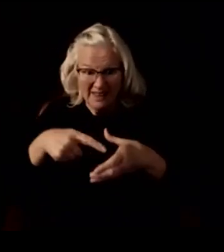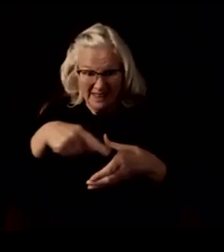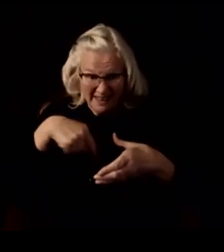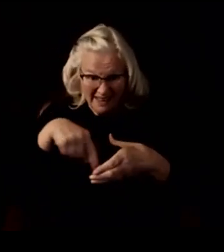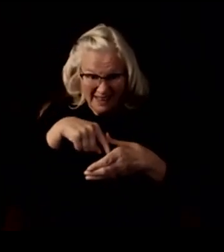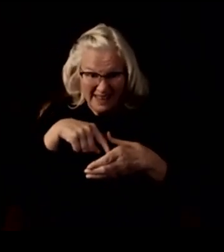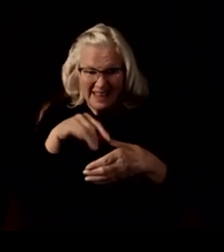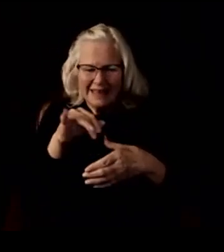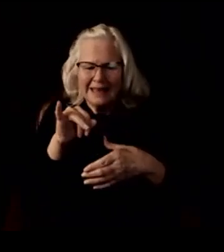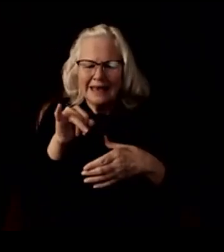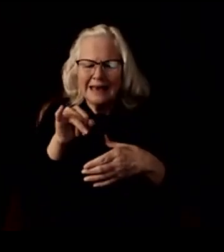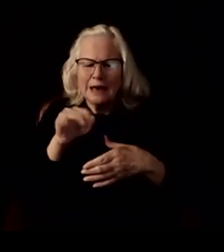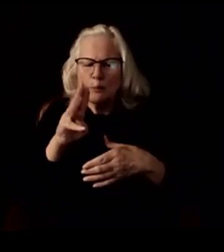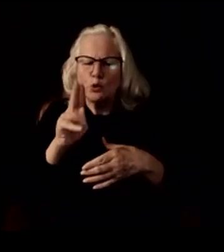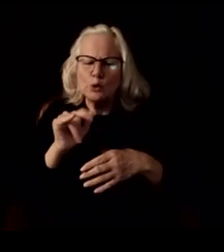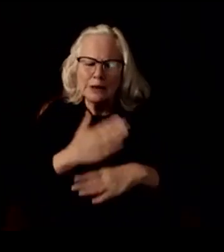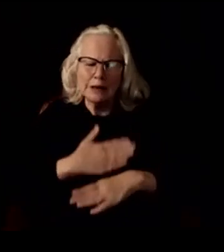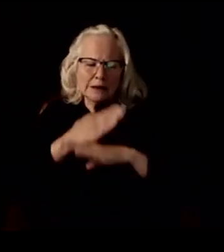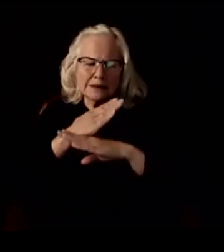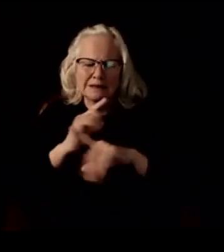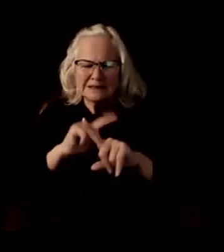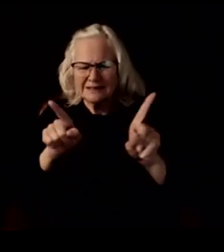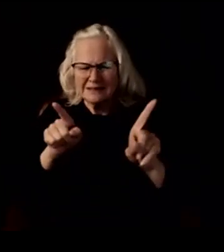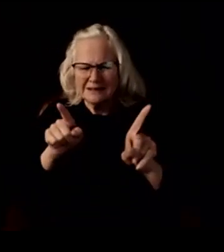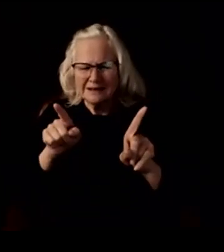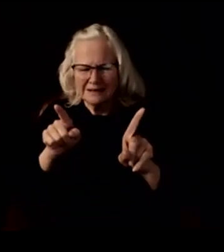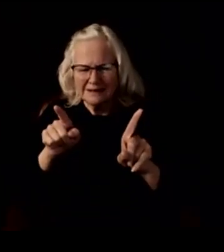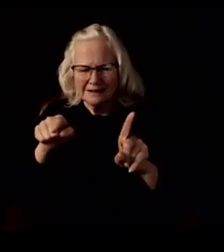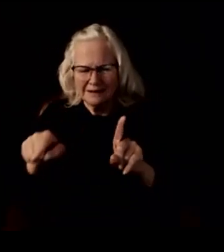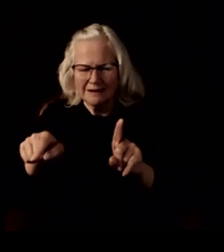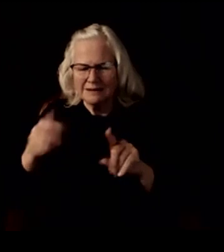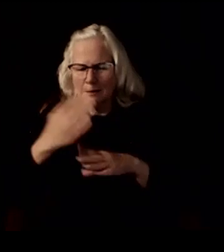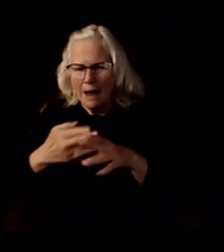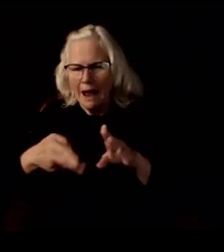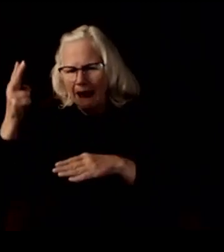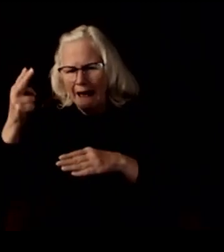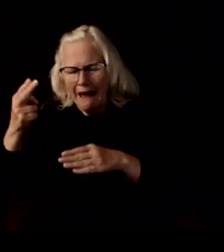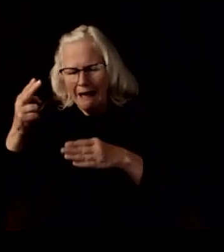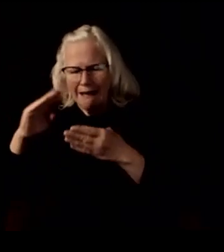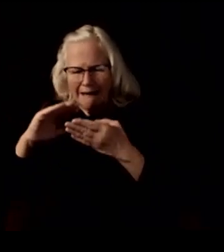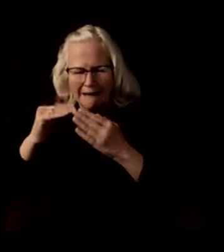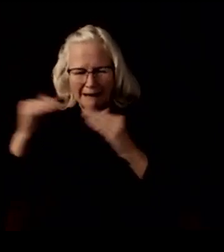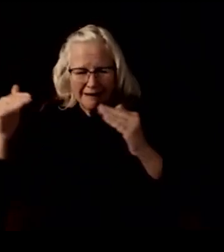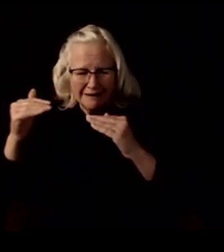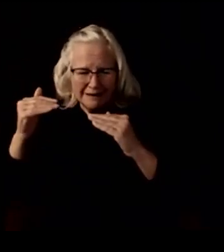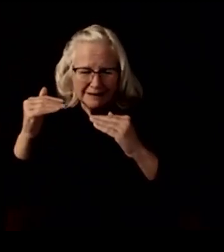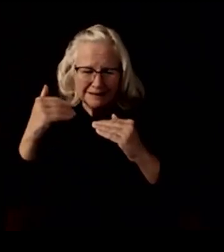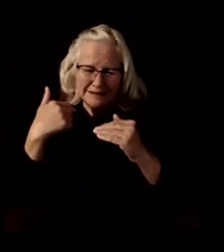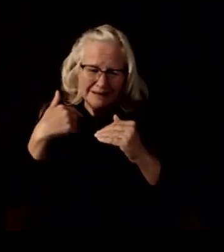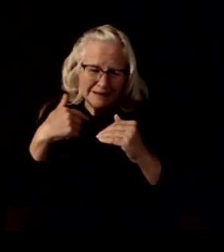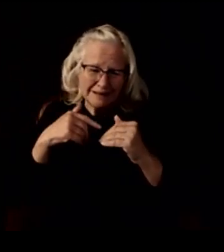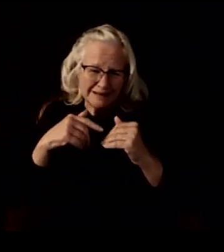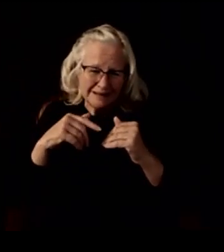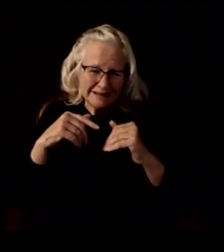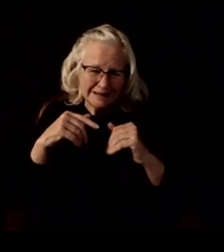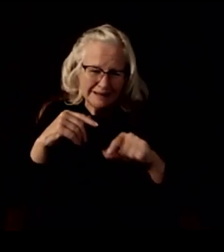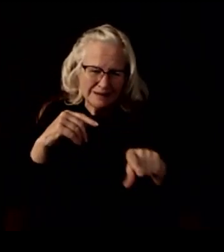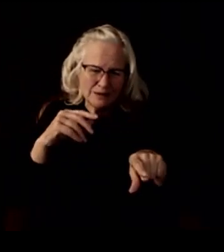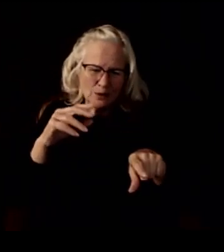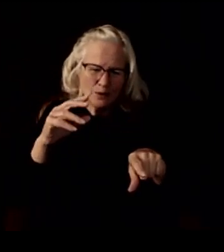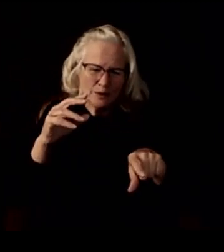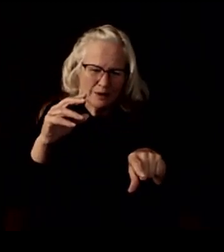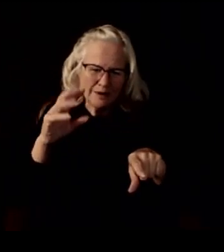measles, we need to have pretty high levels of herd immunity. I've heard talk about 60 to 70%